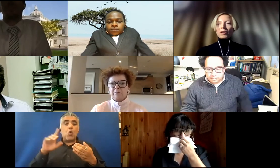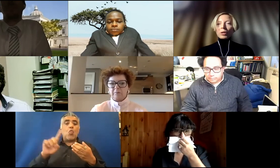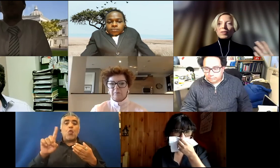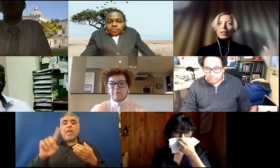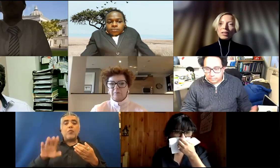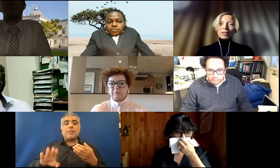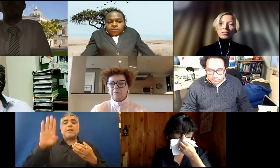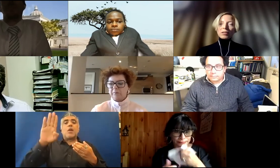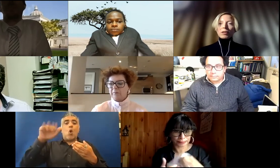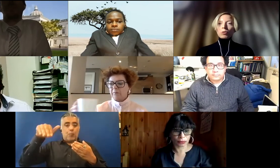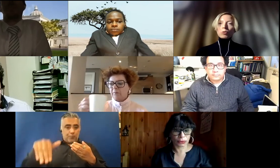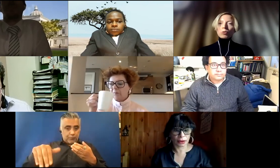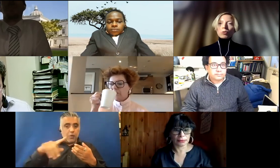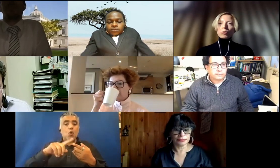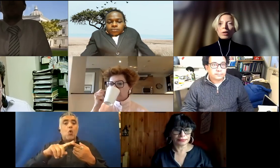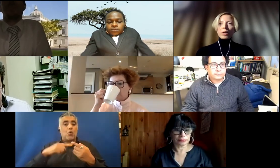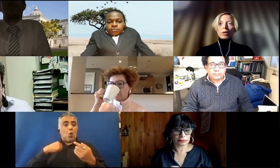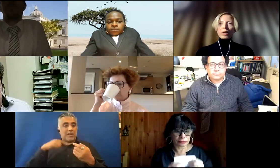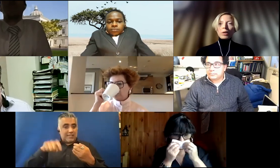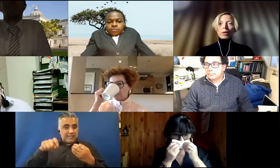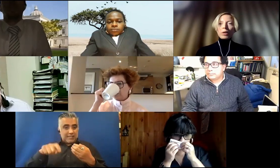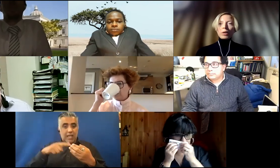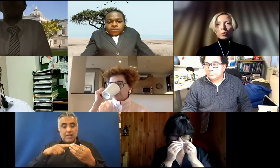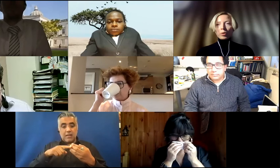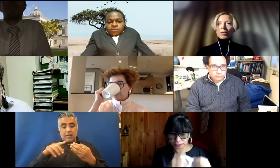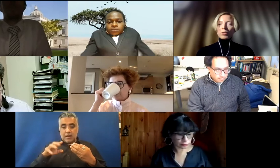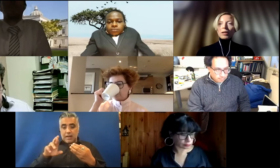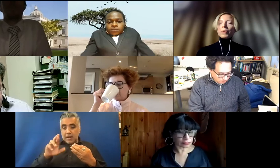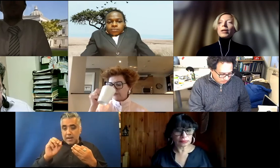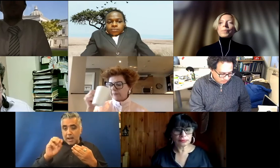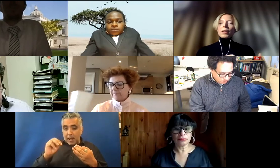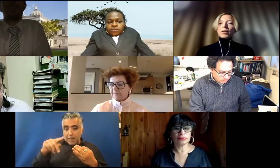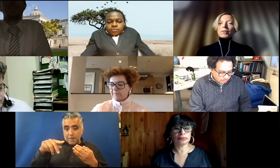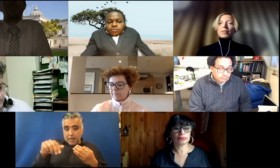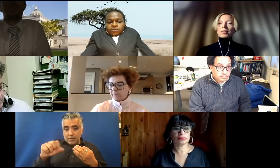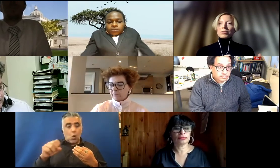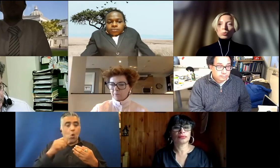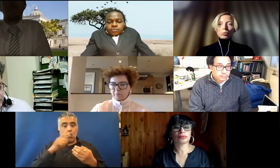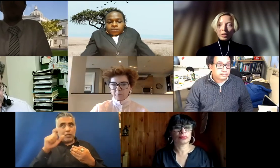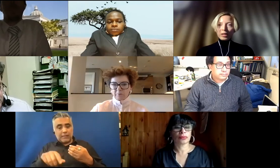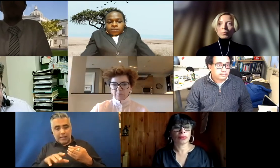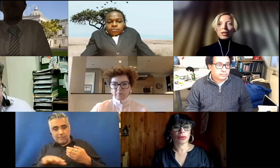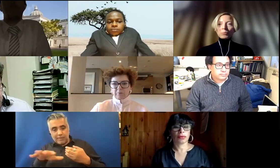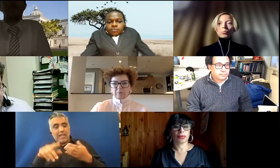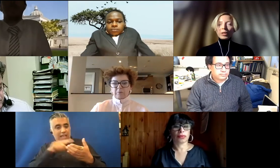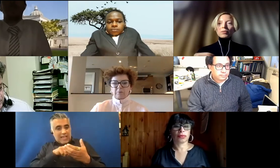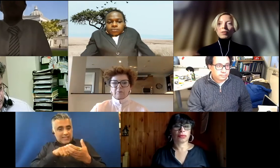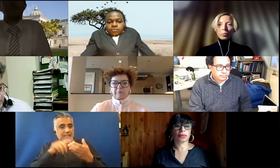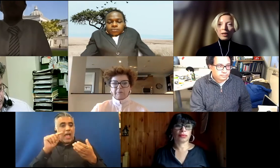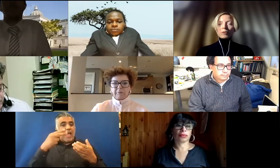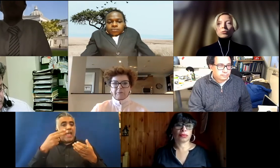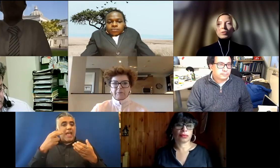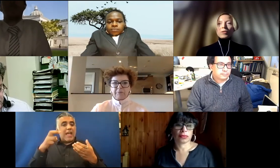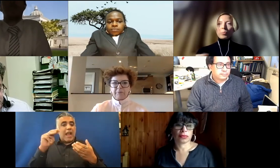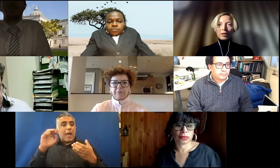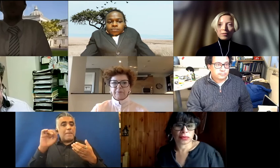decline, whether they need curb ramps or they can go without them. This tool will help them